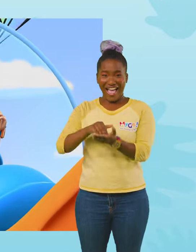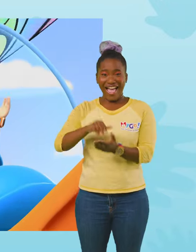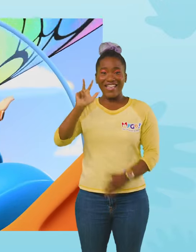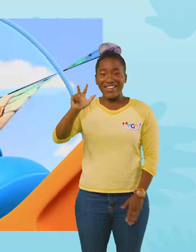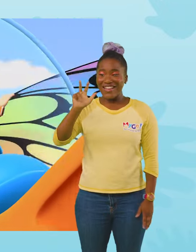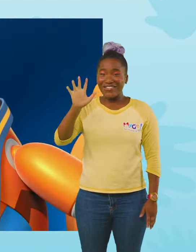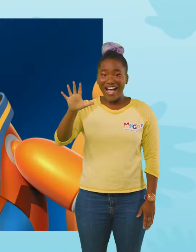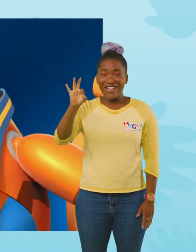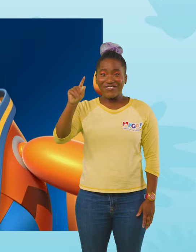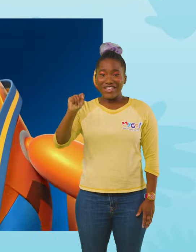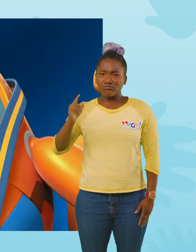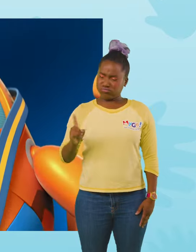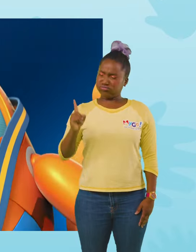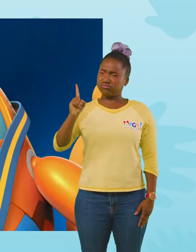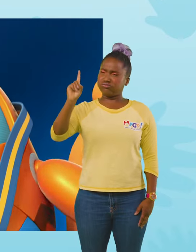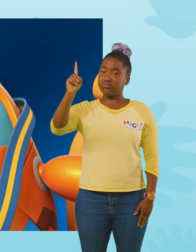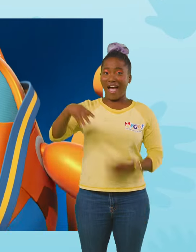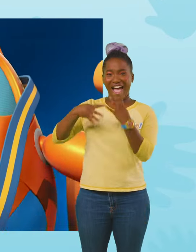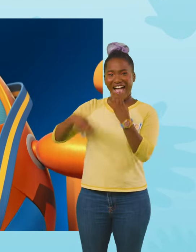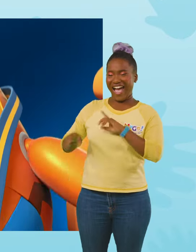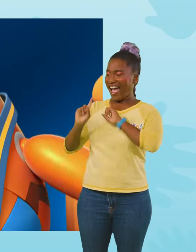29,035 feet tall. Upload answer, TABBS.